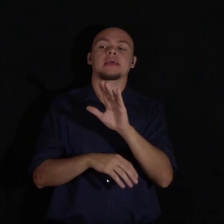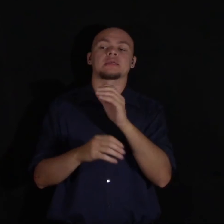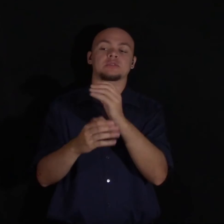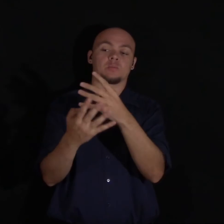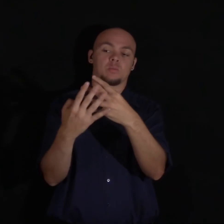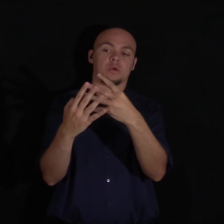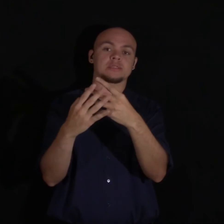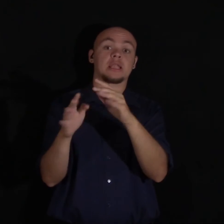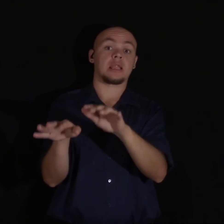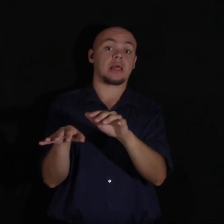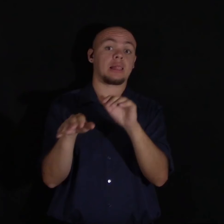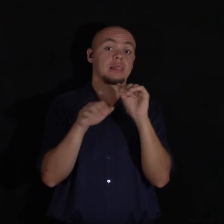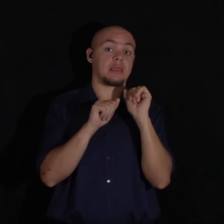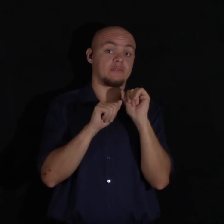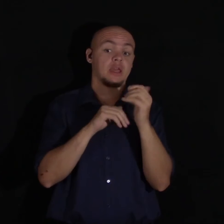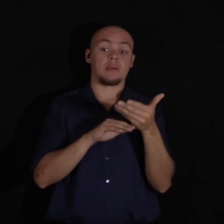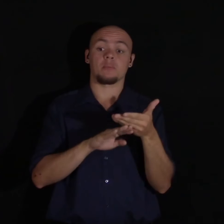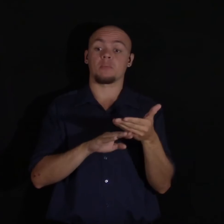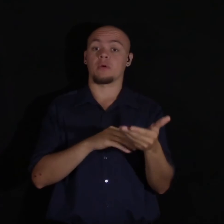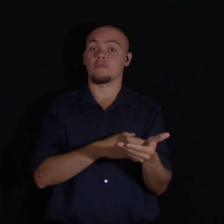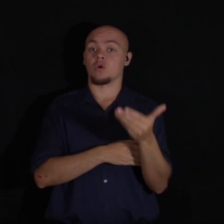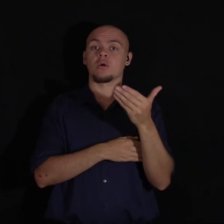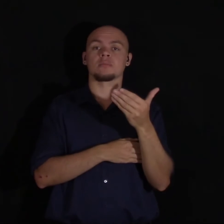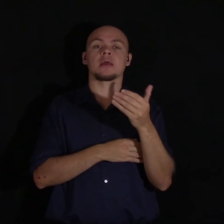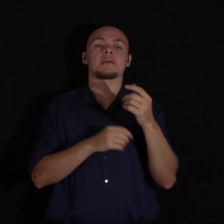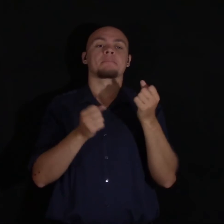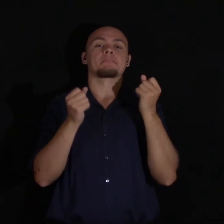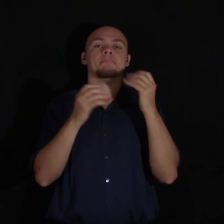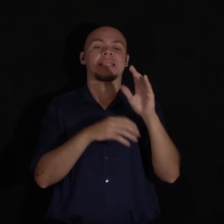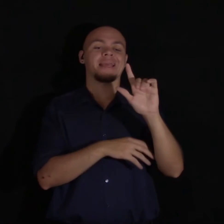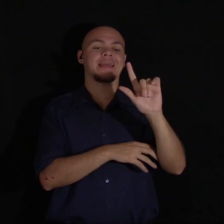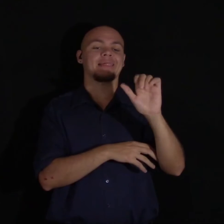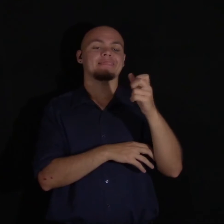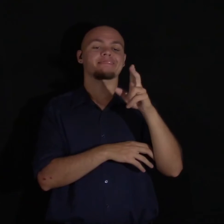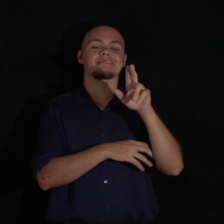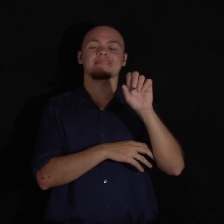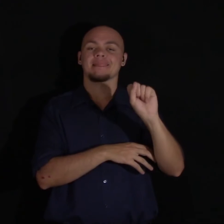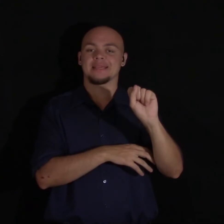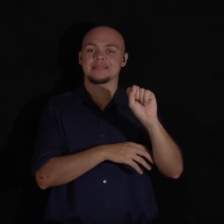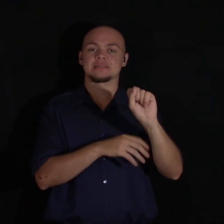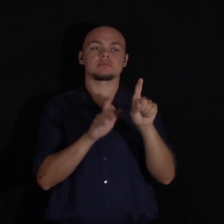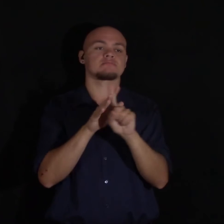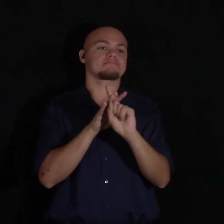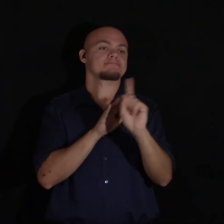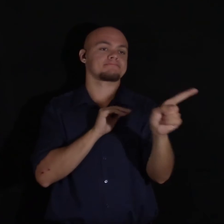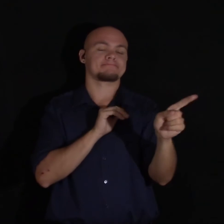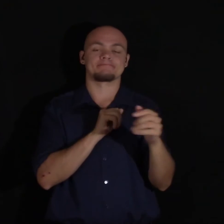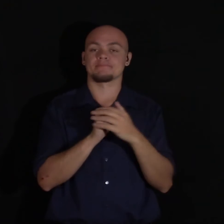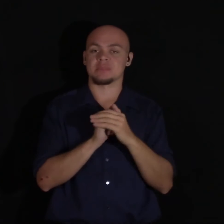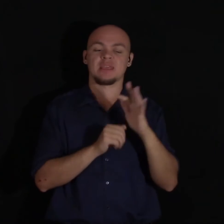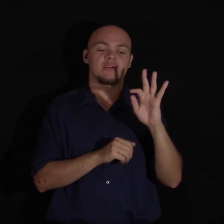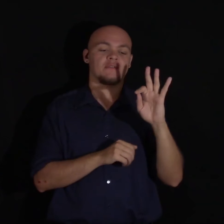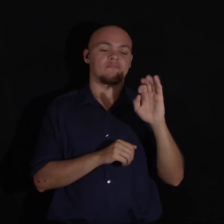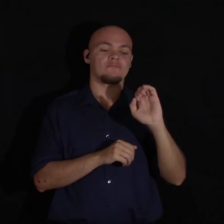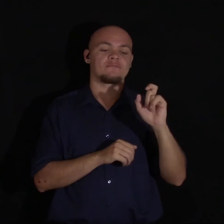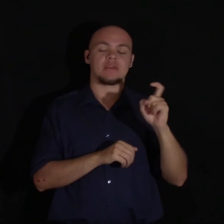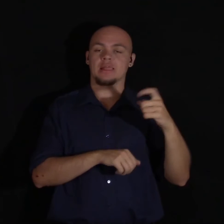and before morning was distant many leagues from Paris. Felix had procured passports in the name of his